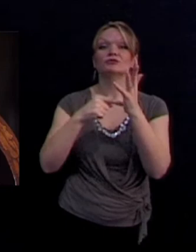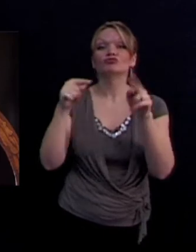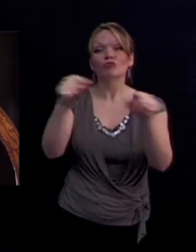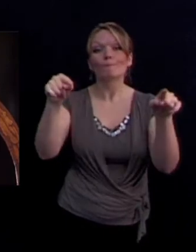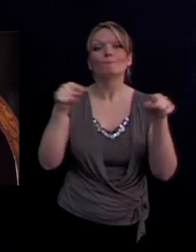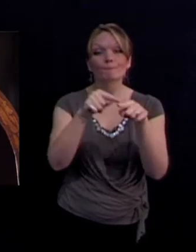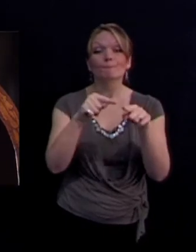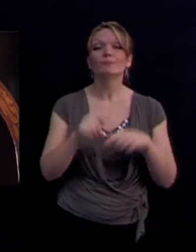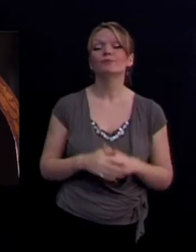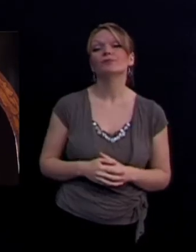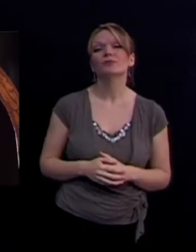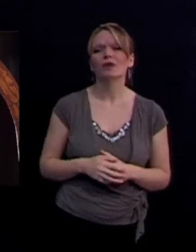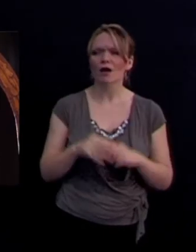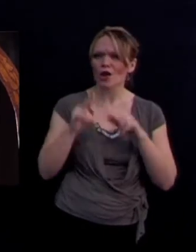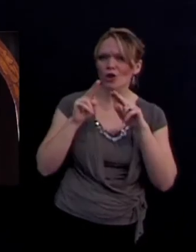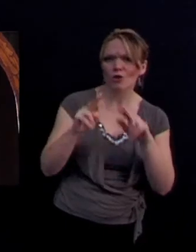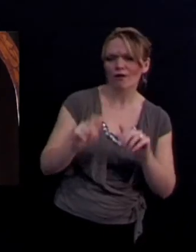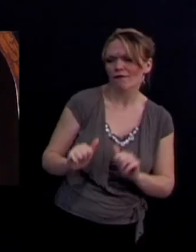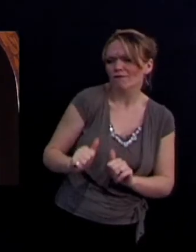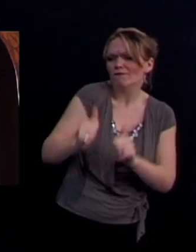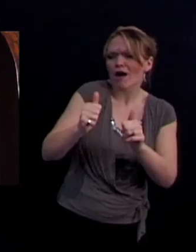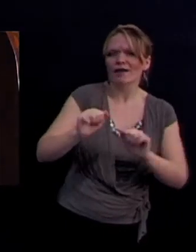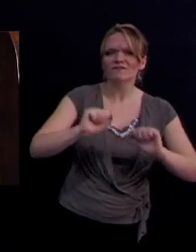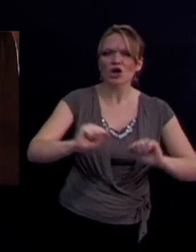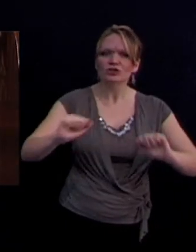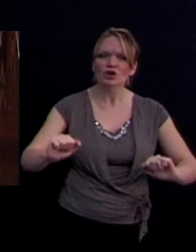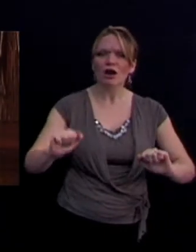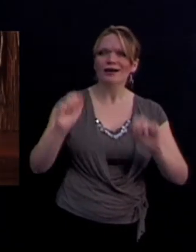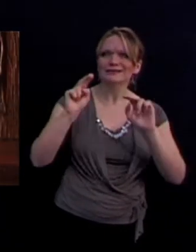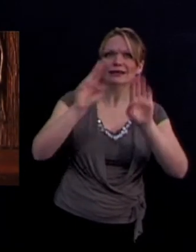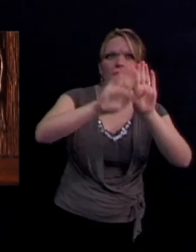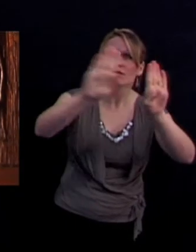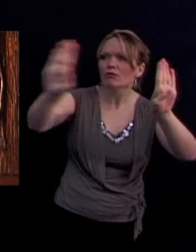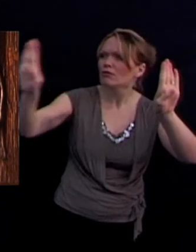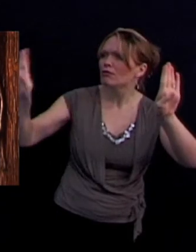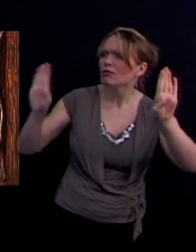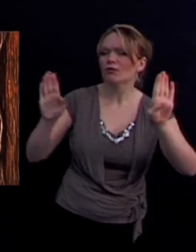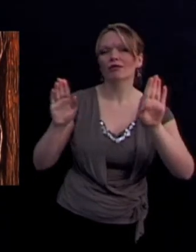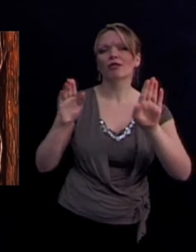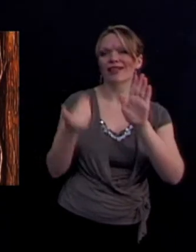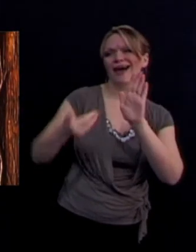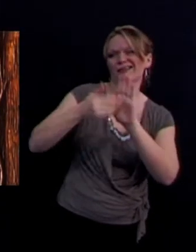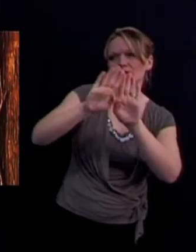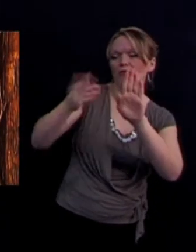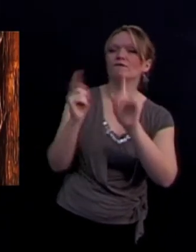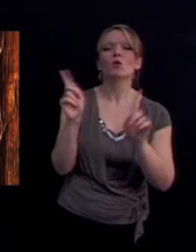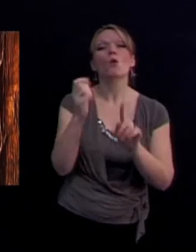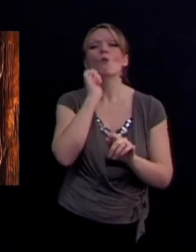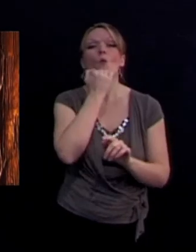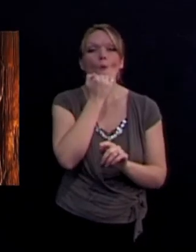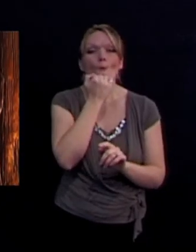Now look at the fine furniture in this room and the panelling on the walls, which were added for warmth.